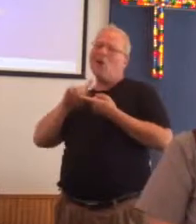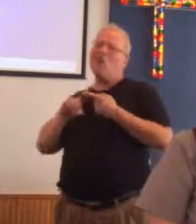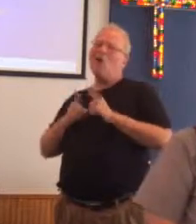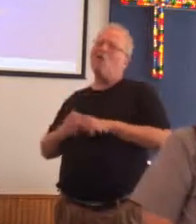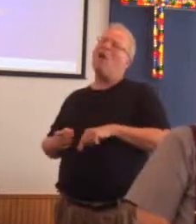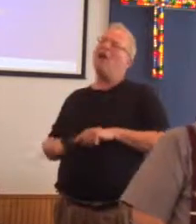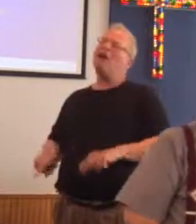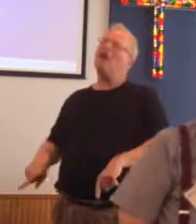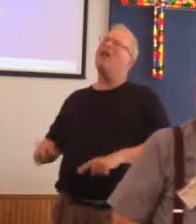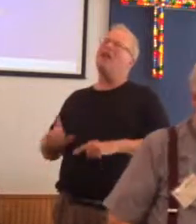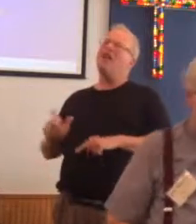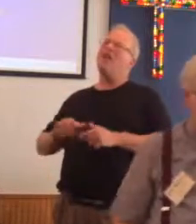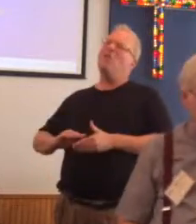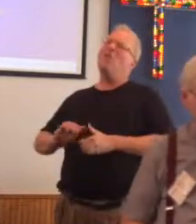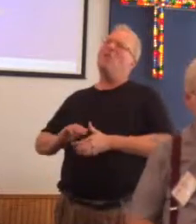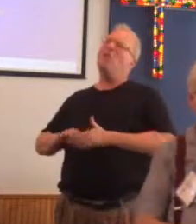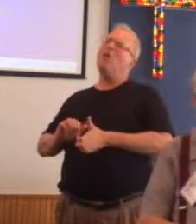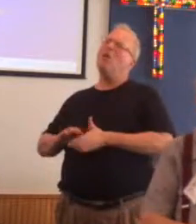informal basis.